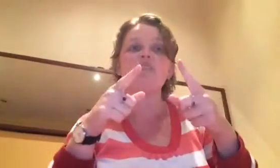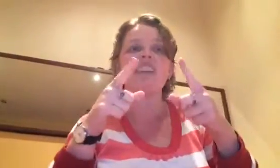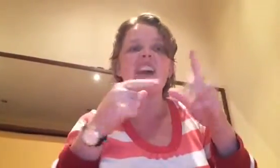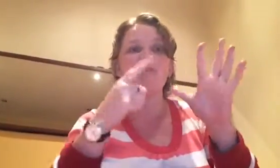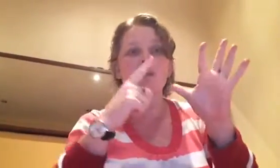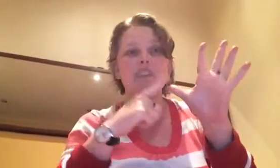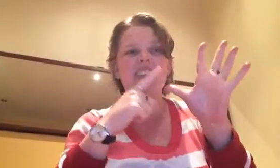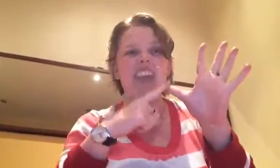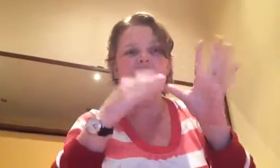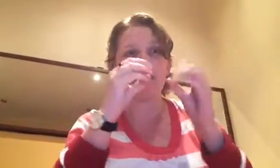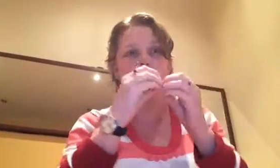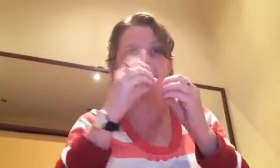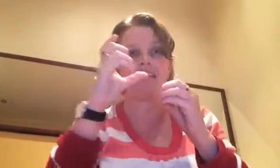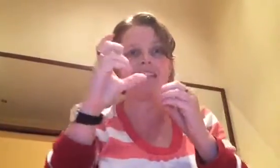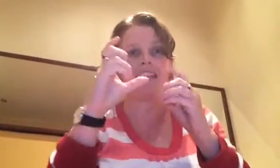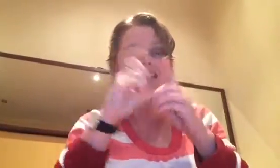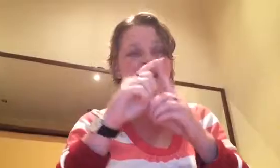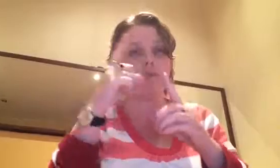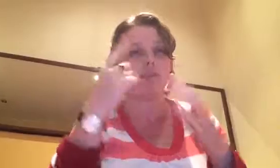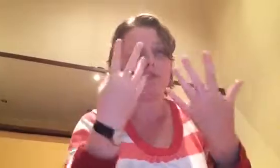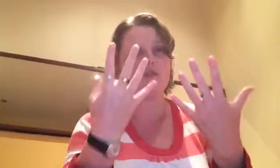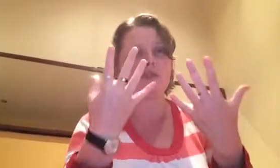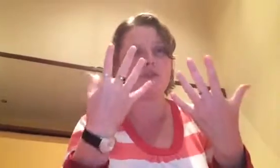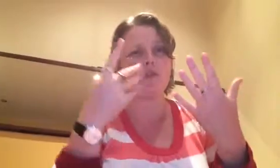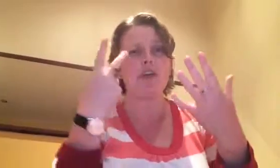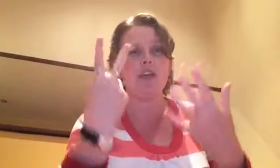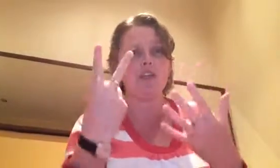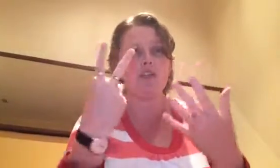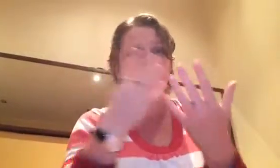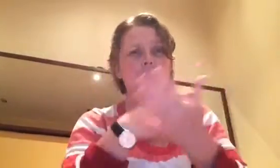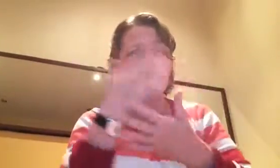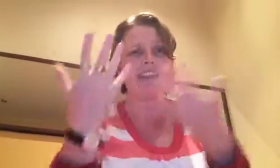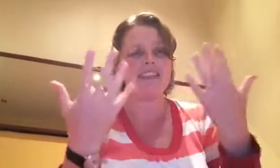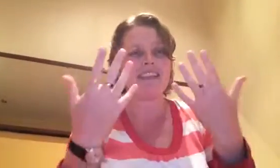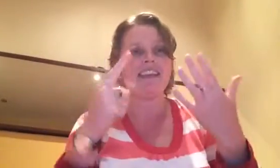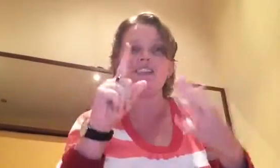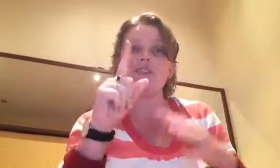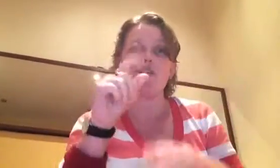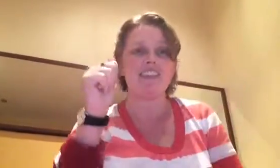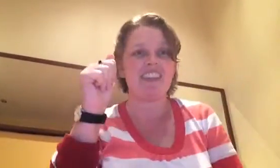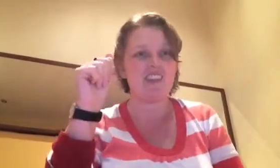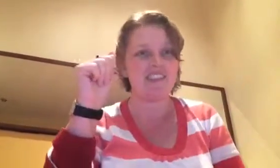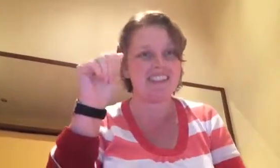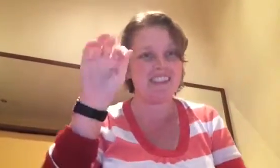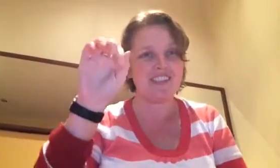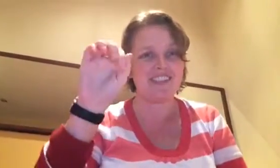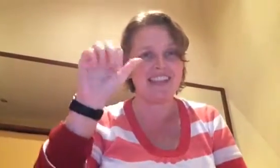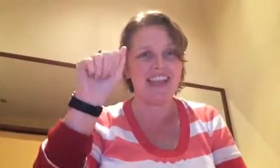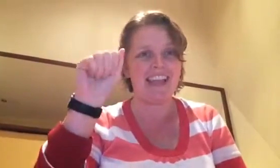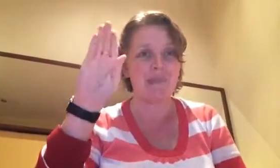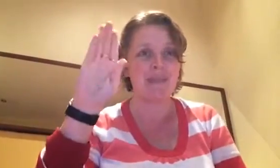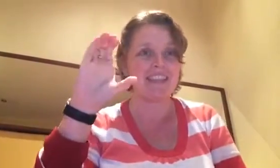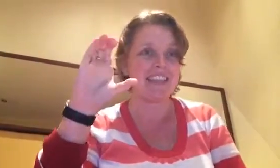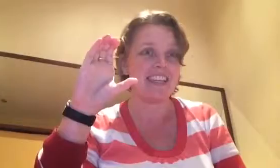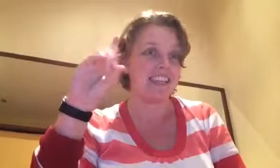different alphabet. We use A, B, C, D. We use two hands, not the old, A, B, C,